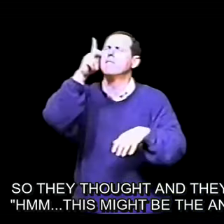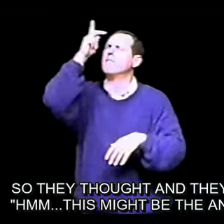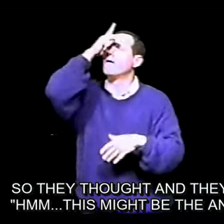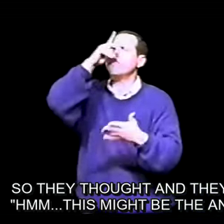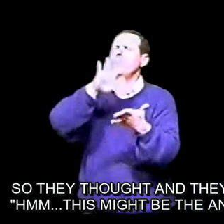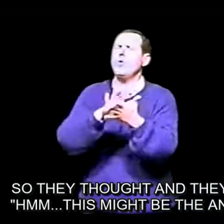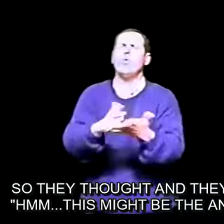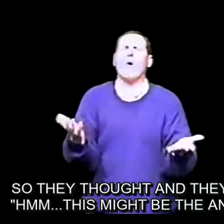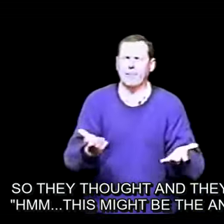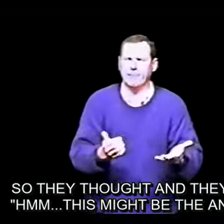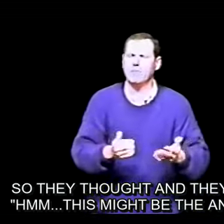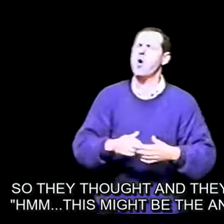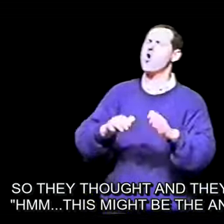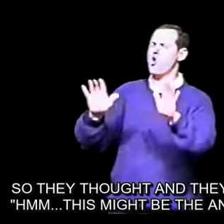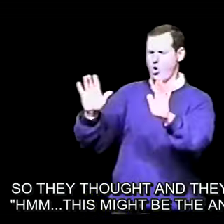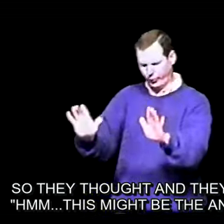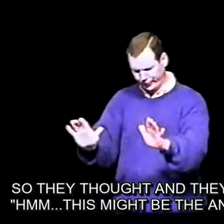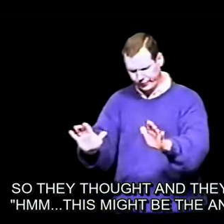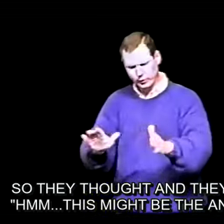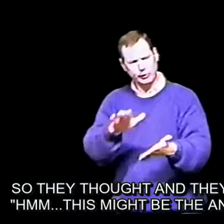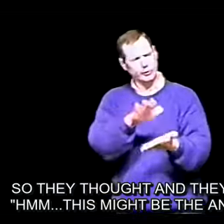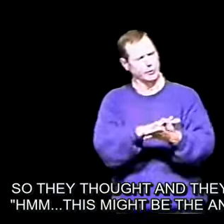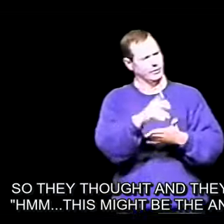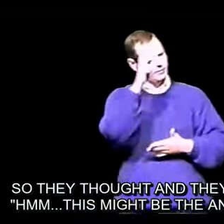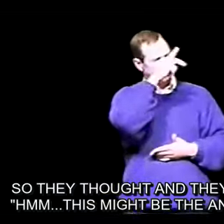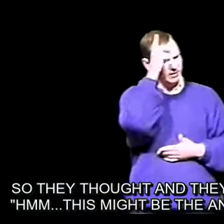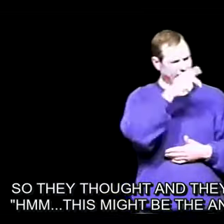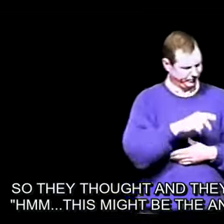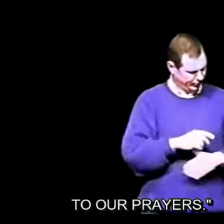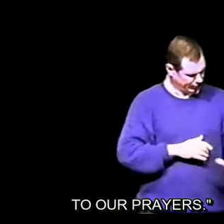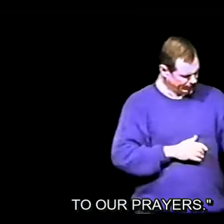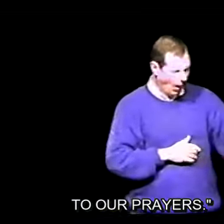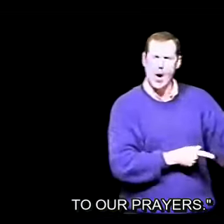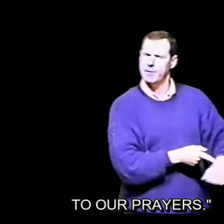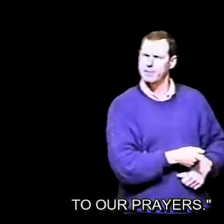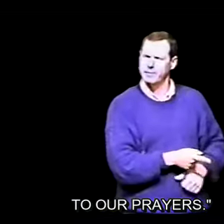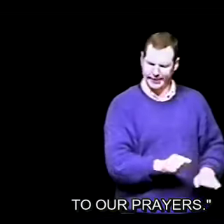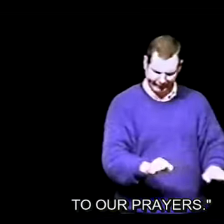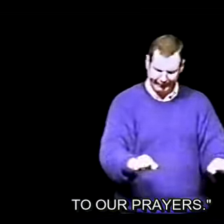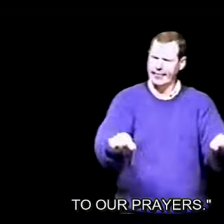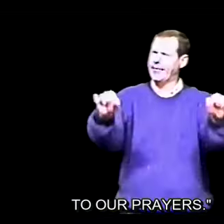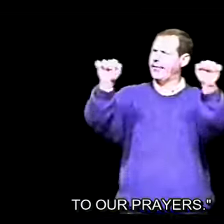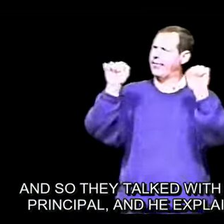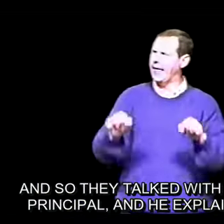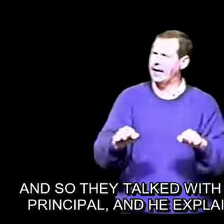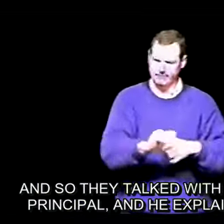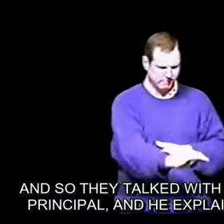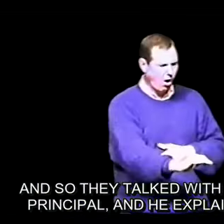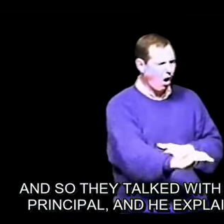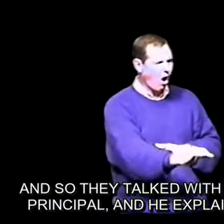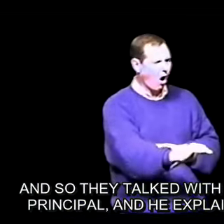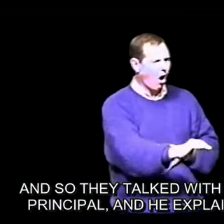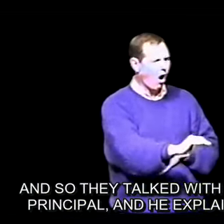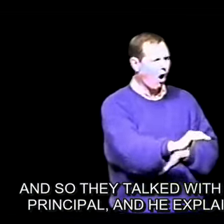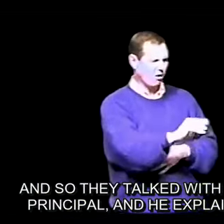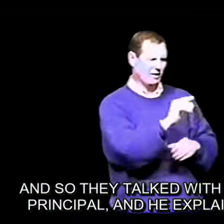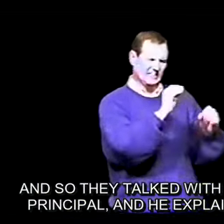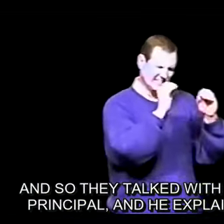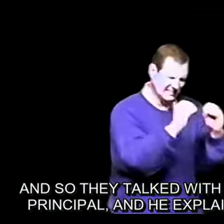said, this might be the answer to our prayers. And so they talked with that principal.